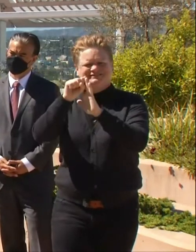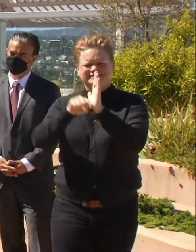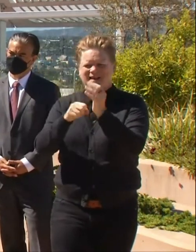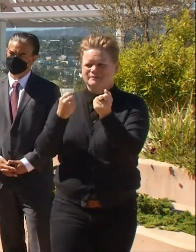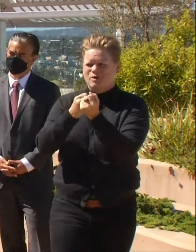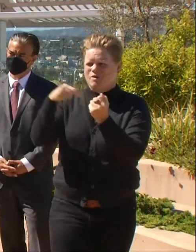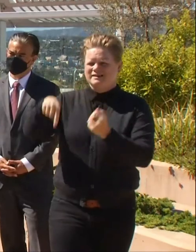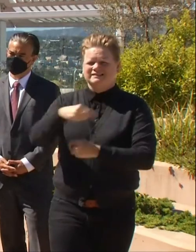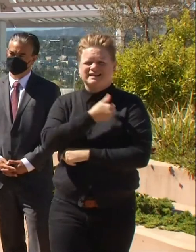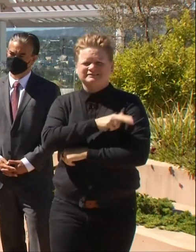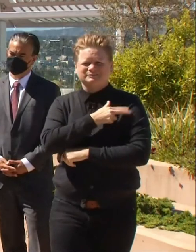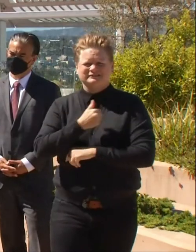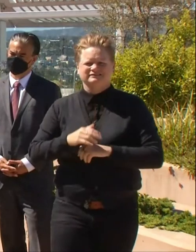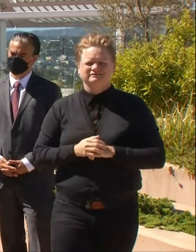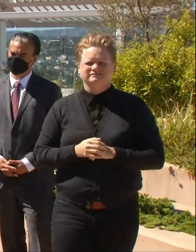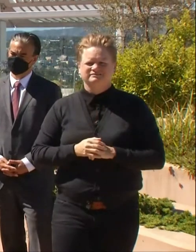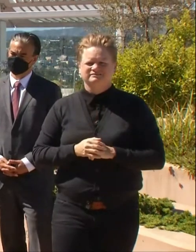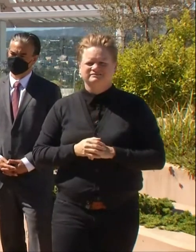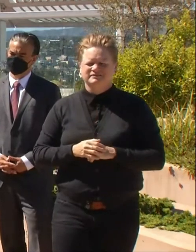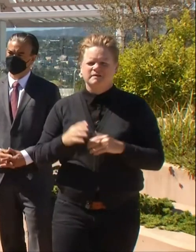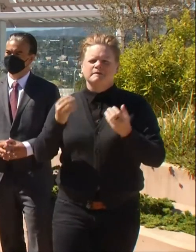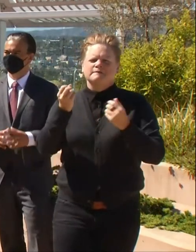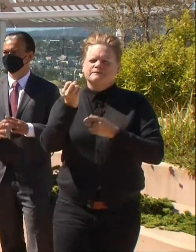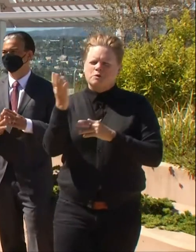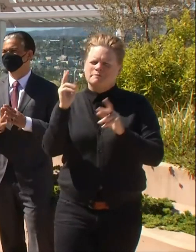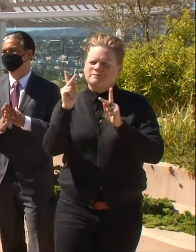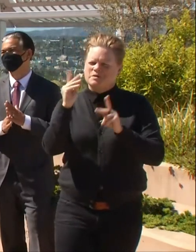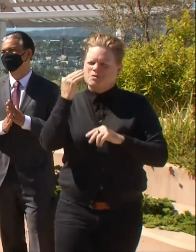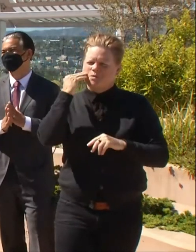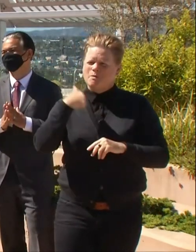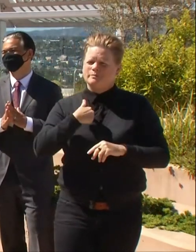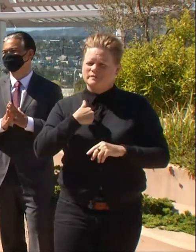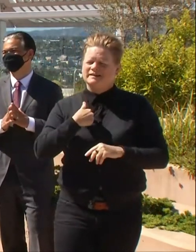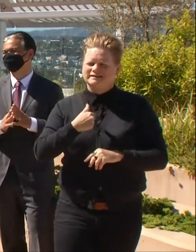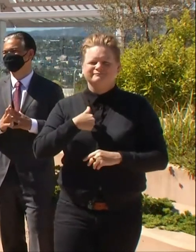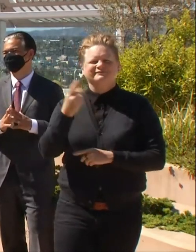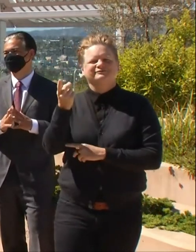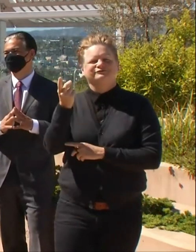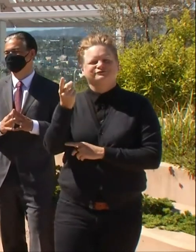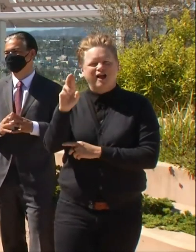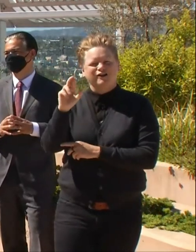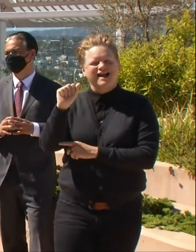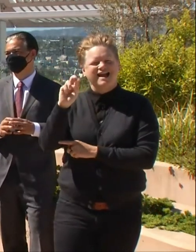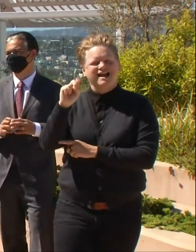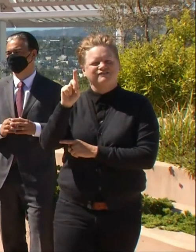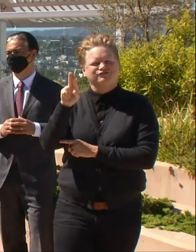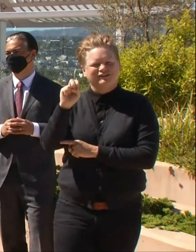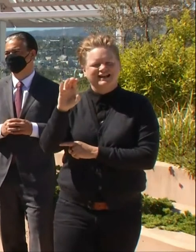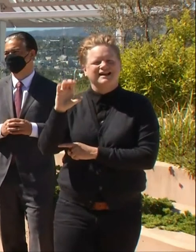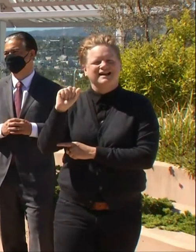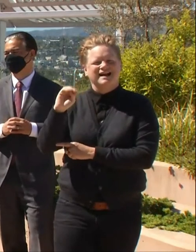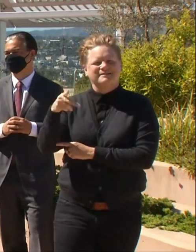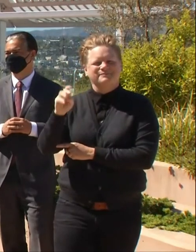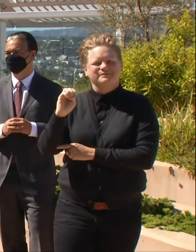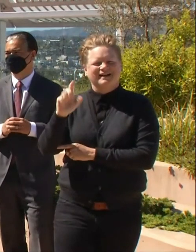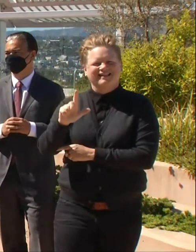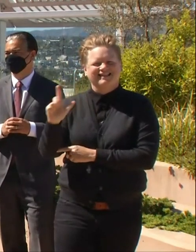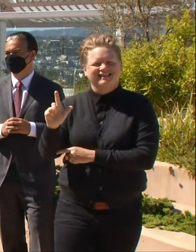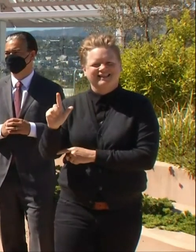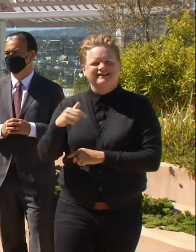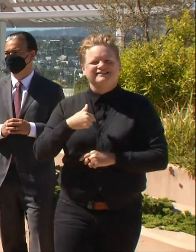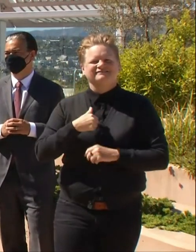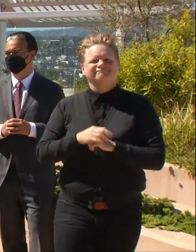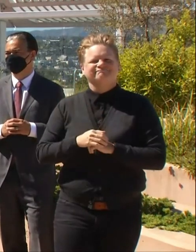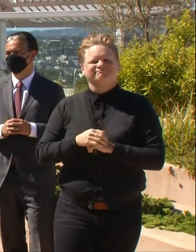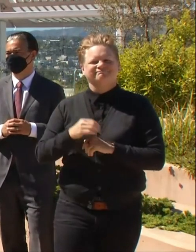there's very few of you who do not, my name is Dr. Andre Campbell. I'm a trauma surgeon at San Francisco General Hospital. I've